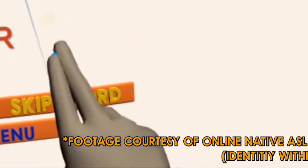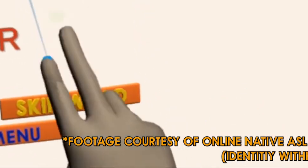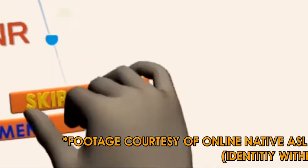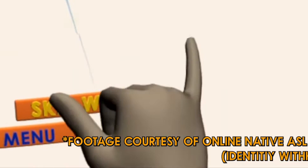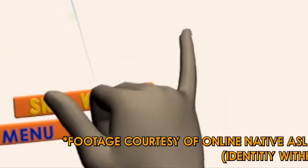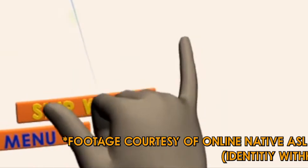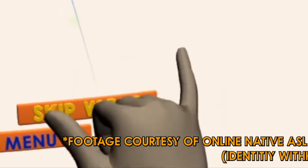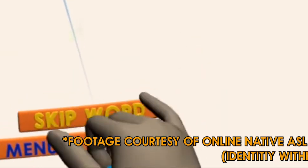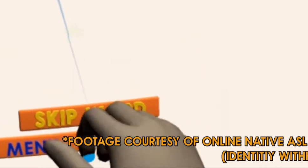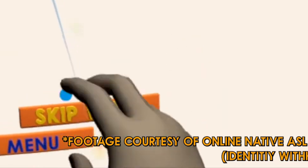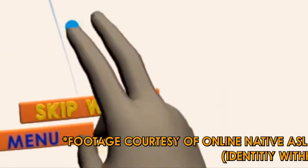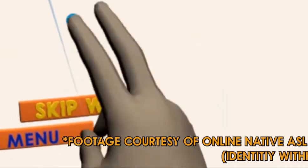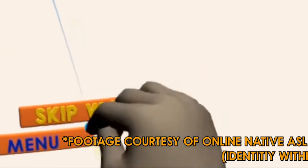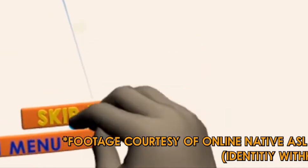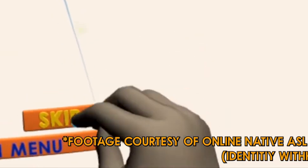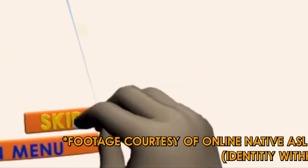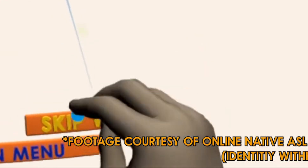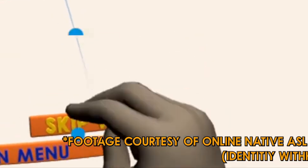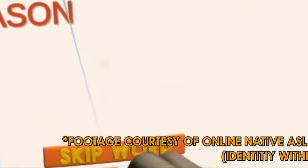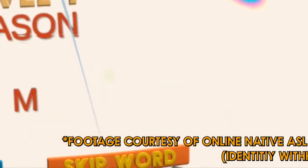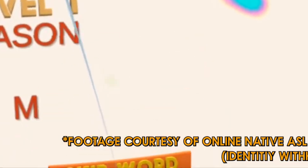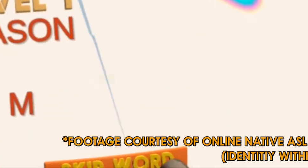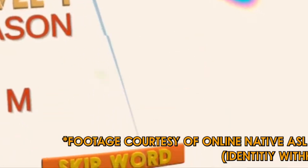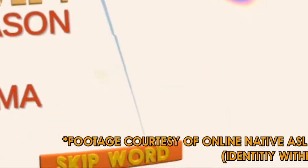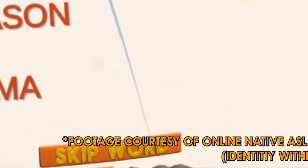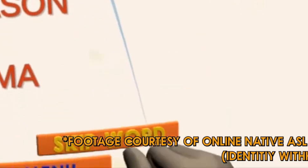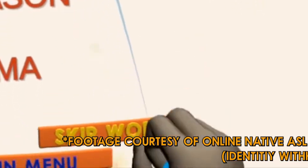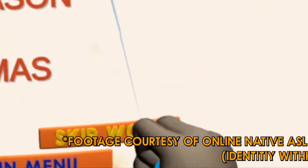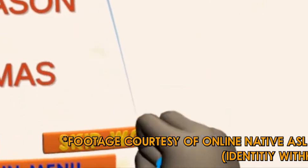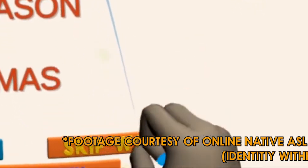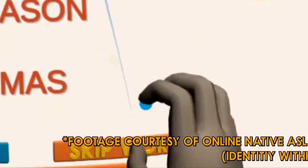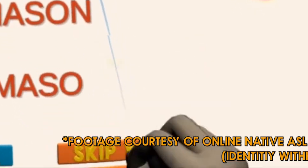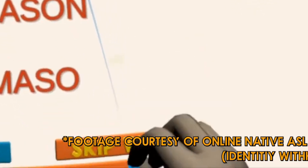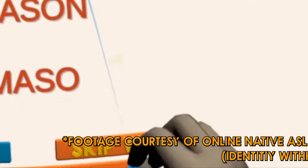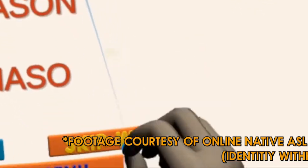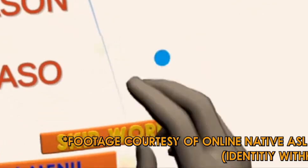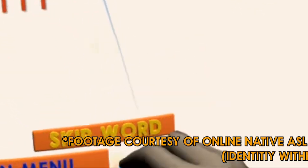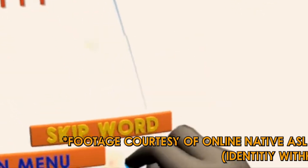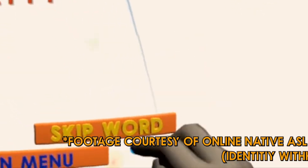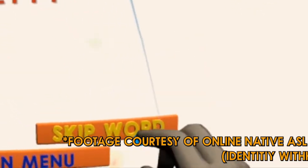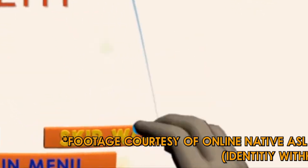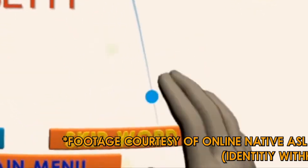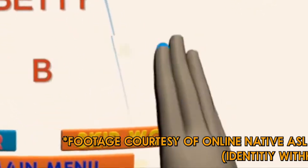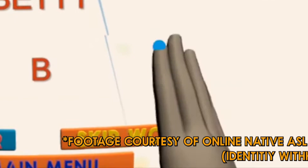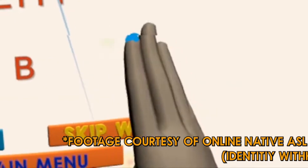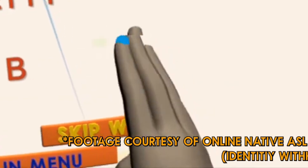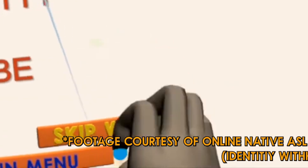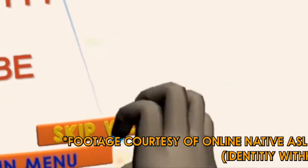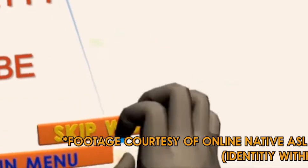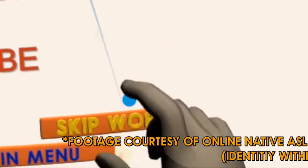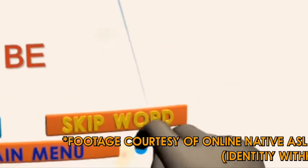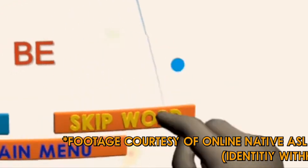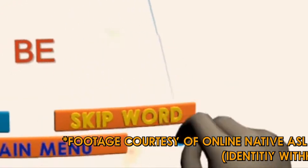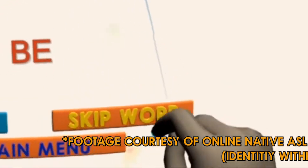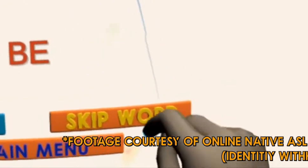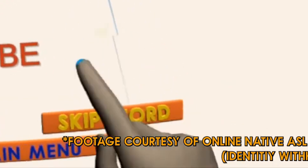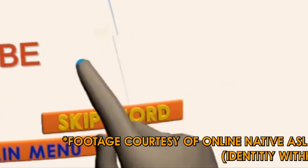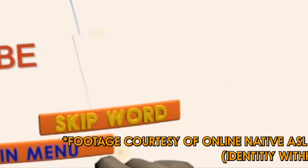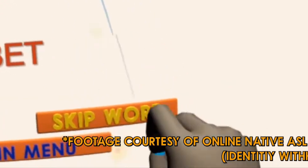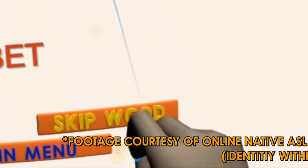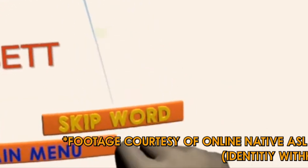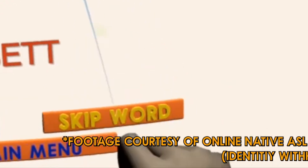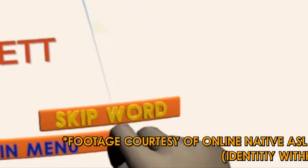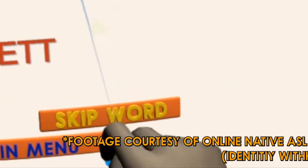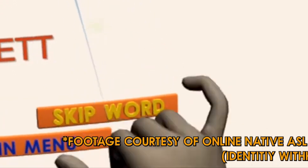where we can see him successfully complete a level. I ran some analysis and determined that he was slowing down his fingerspelling speed to let the